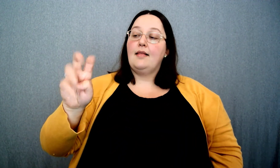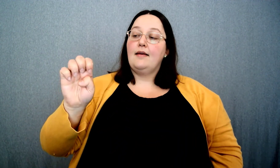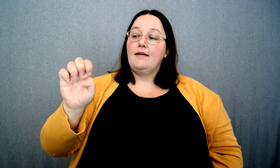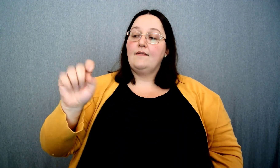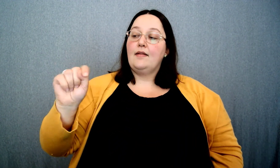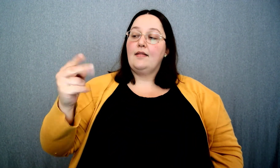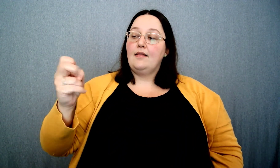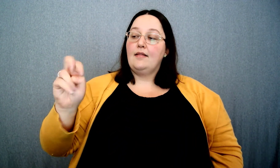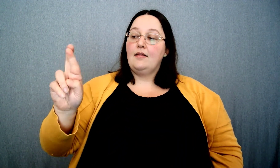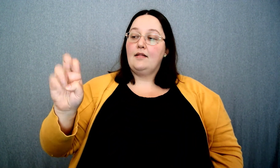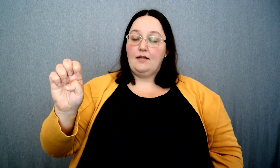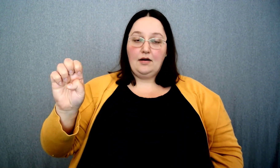Leave there.